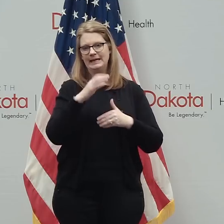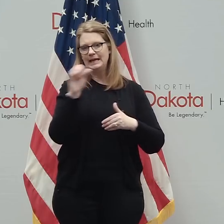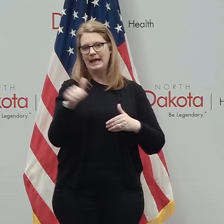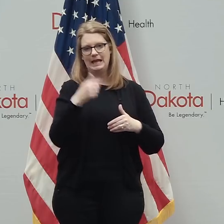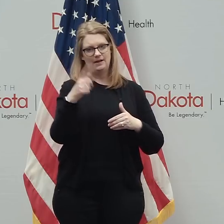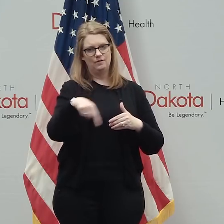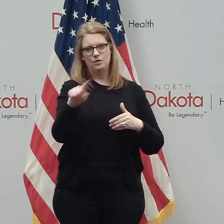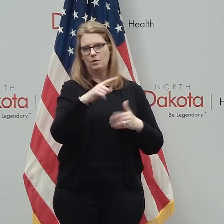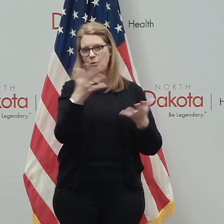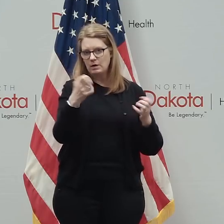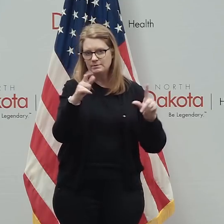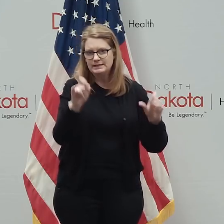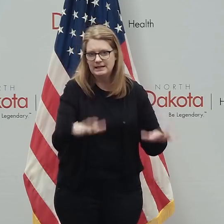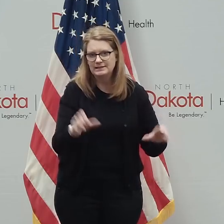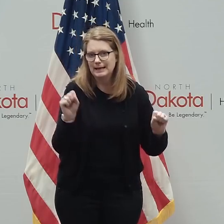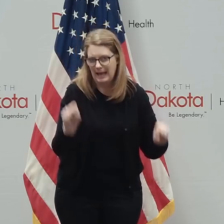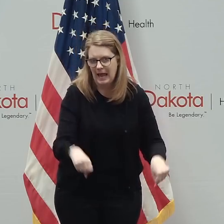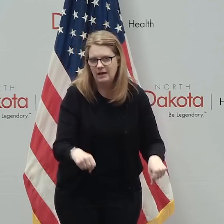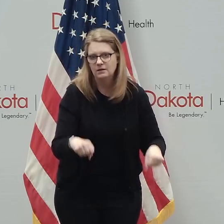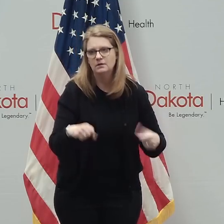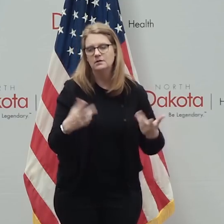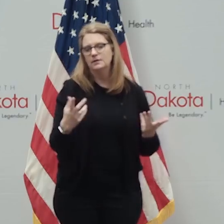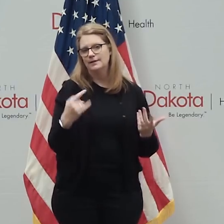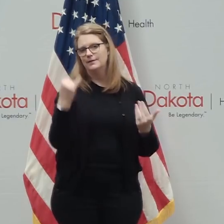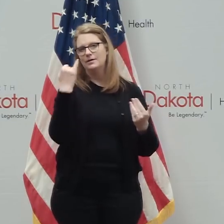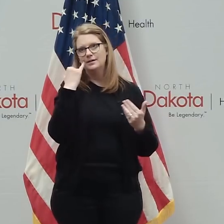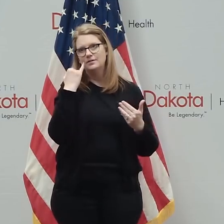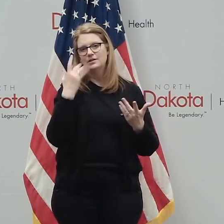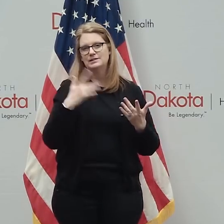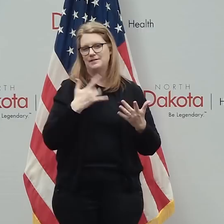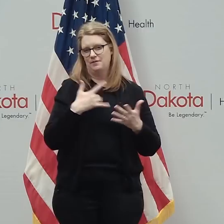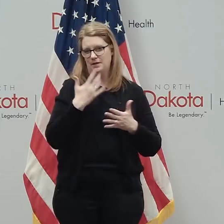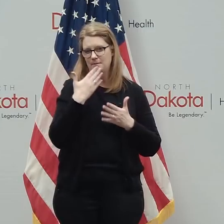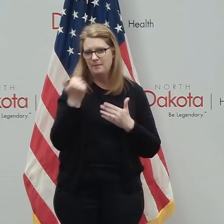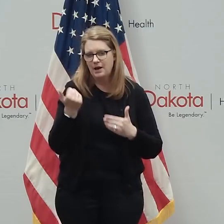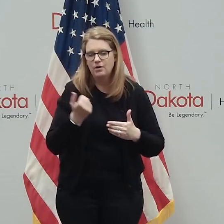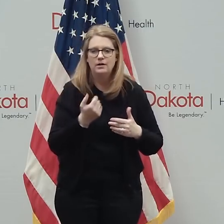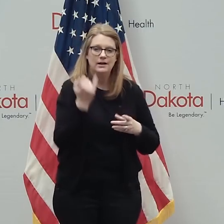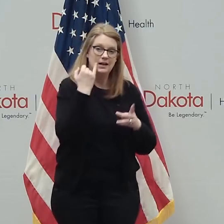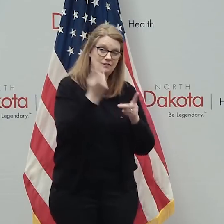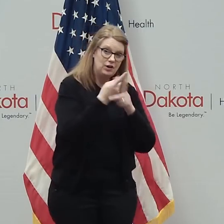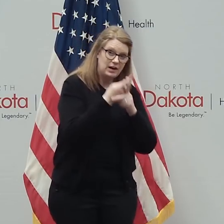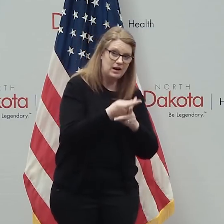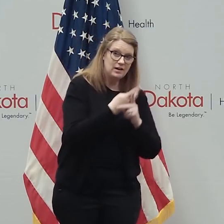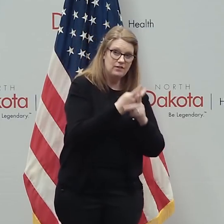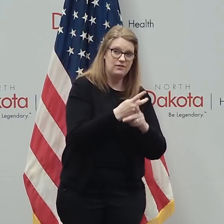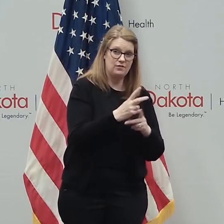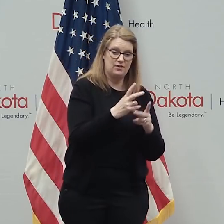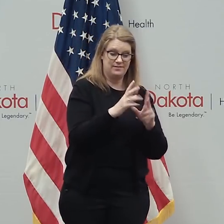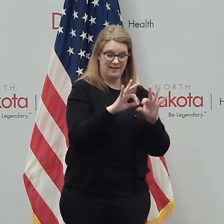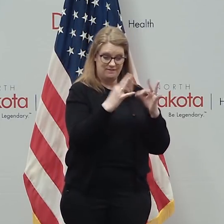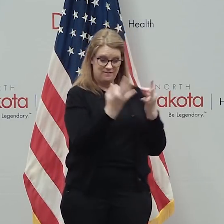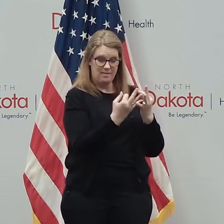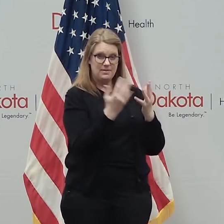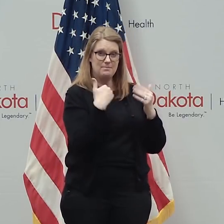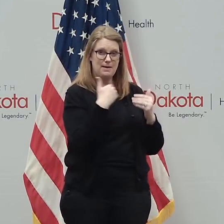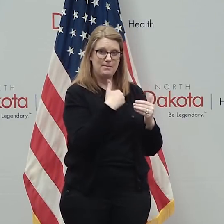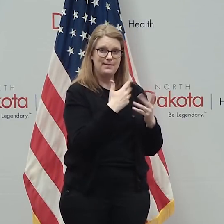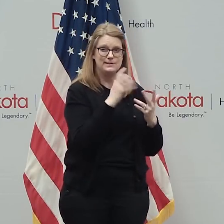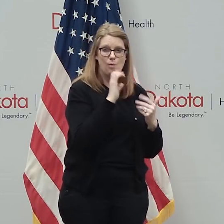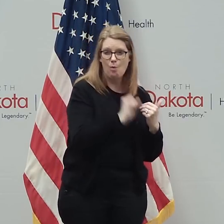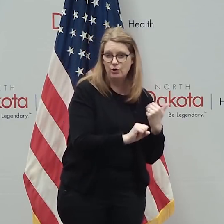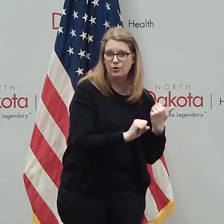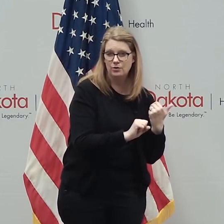get tested can get tested, whether it's, peace of mind, whether they're a caregiver for a vulnerable family member, and they just want to be